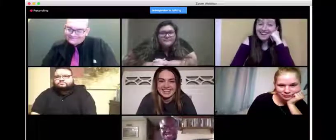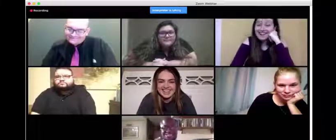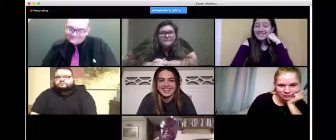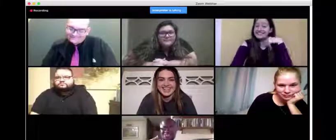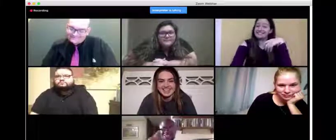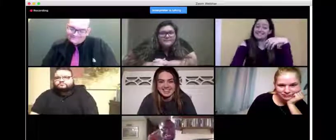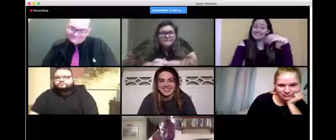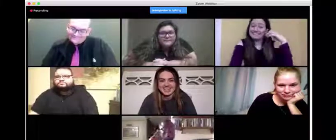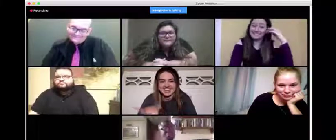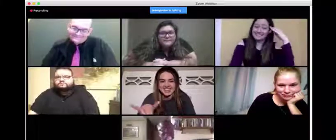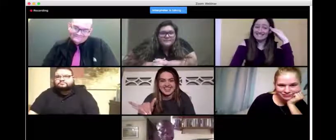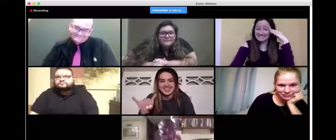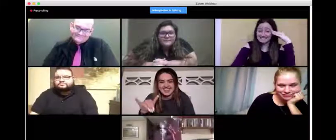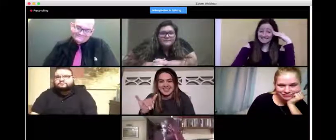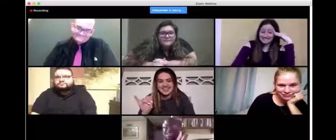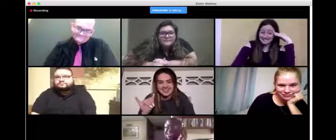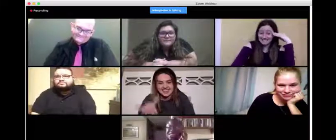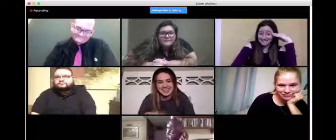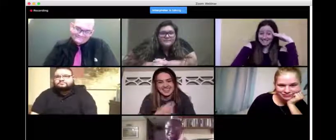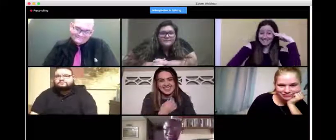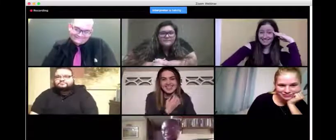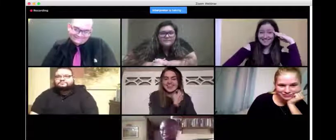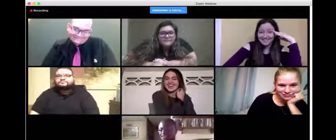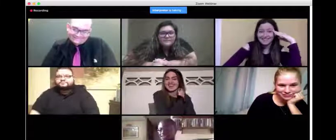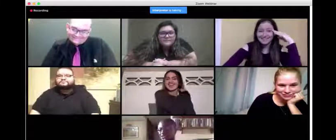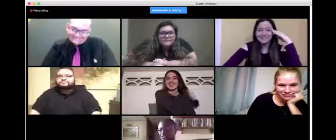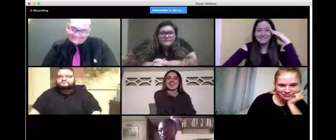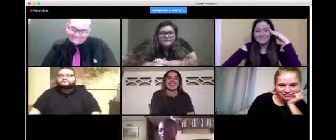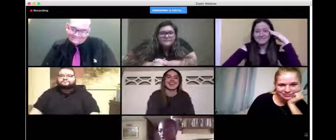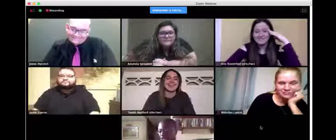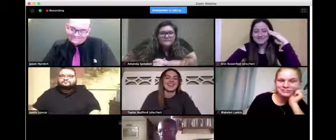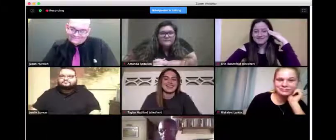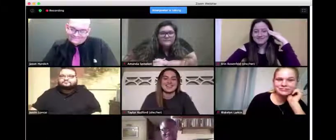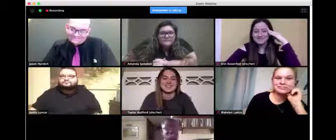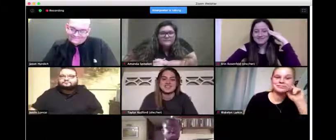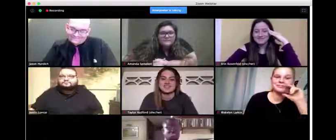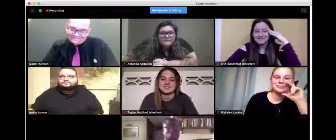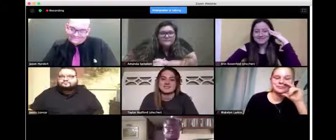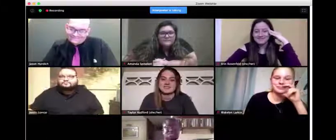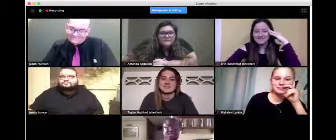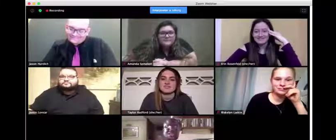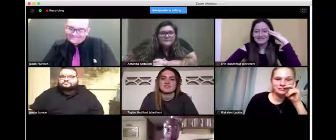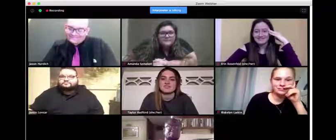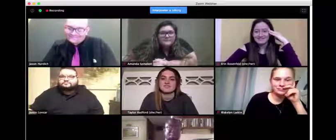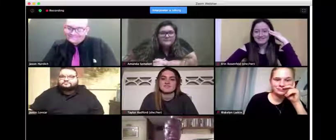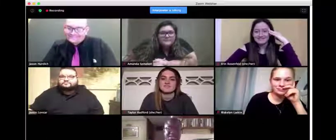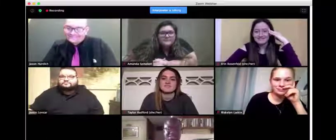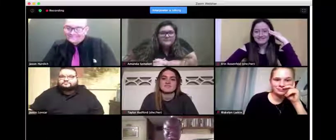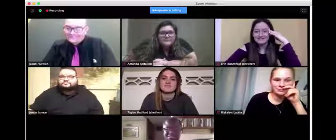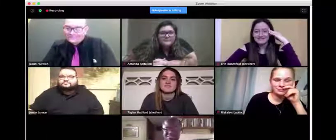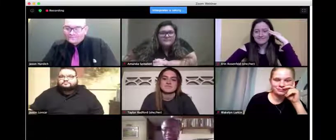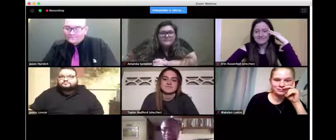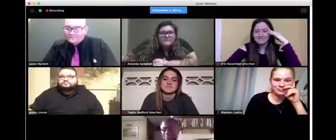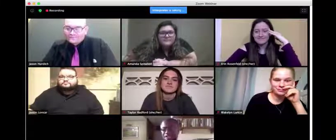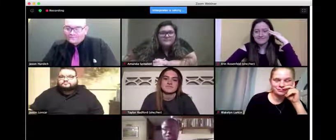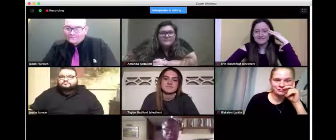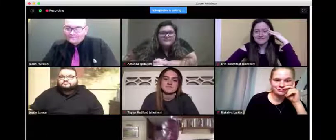honest, that show, it's not too bad. I know there's a lot of negativity and positivity about it. I see